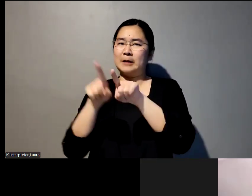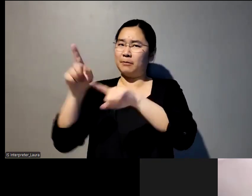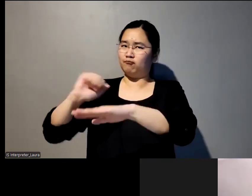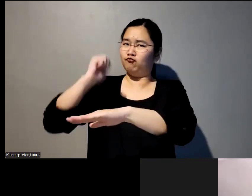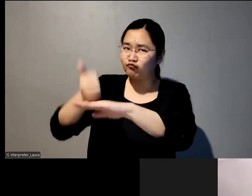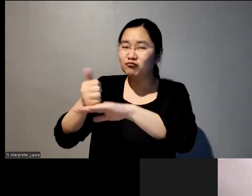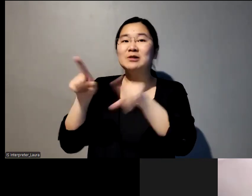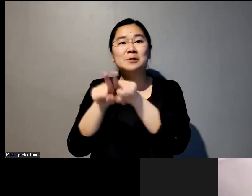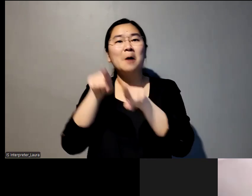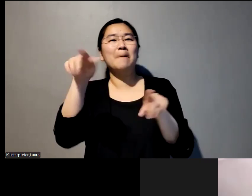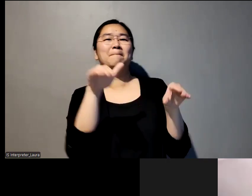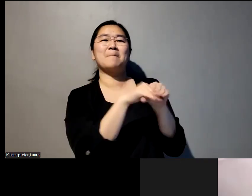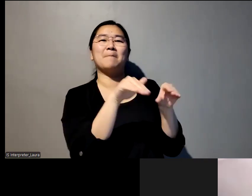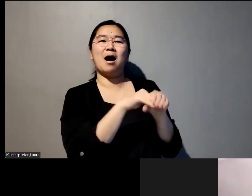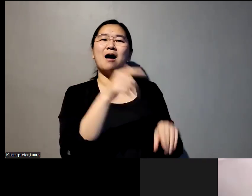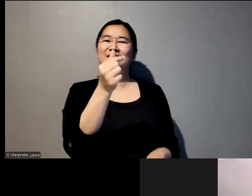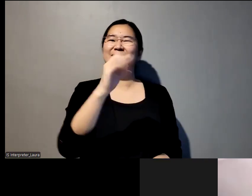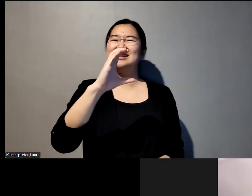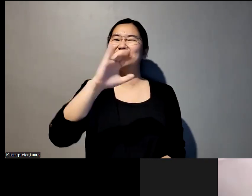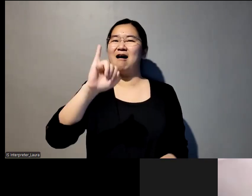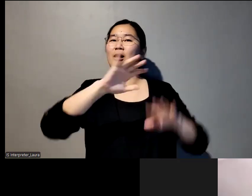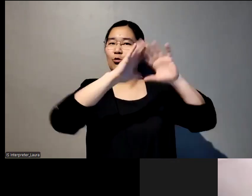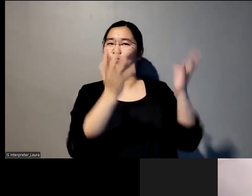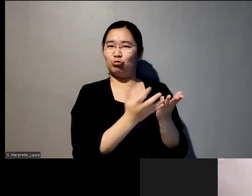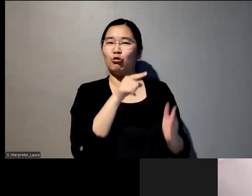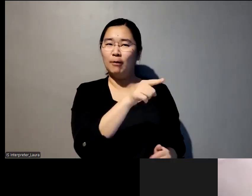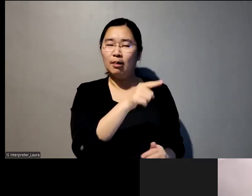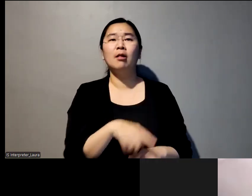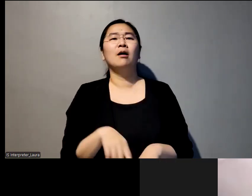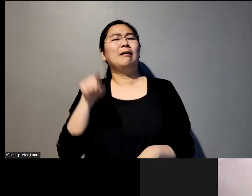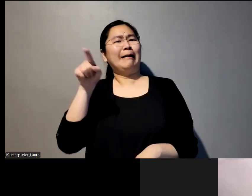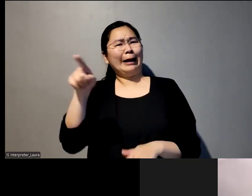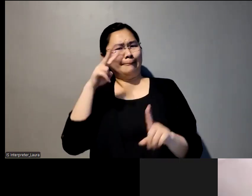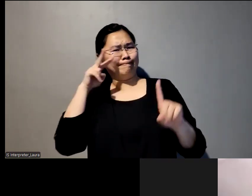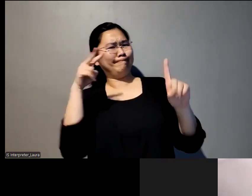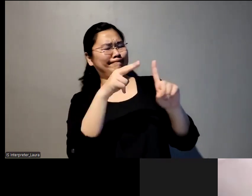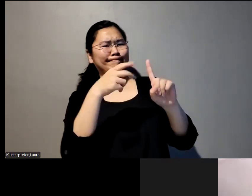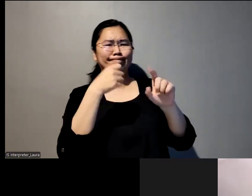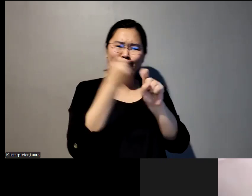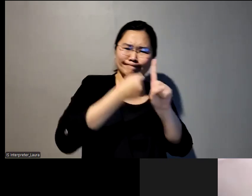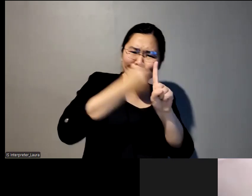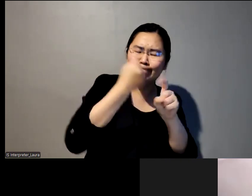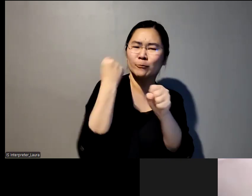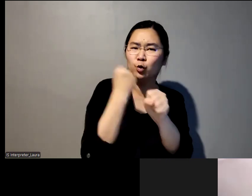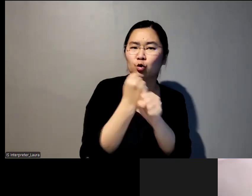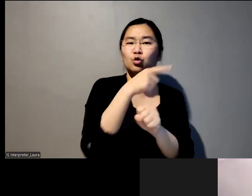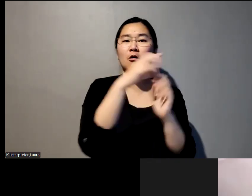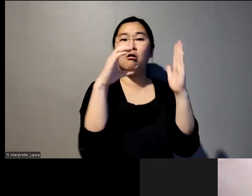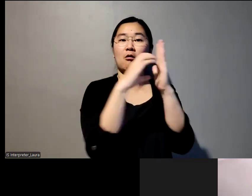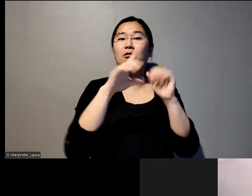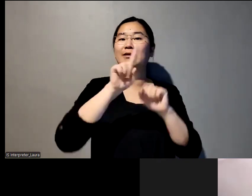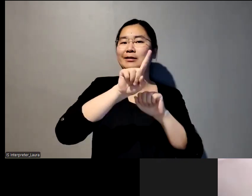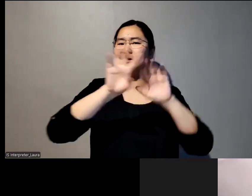with users and survivors of Psychiatry Kenya. He's worked there also as a